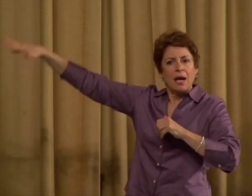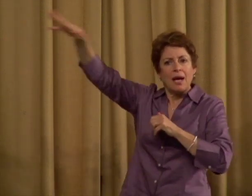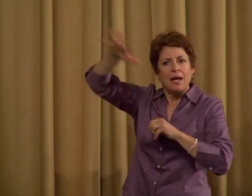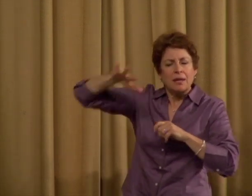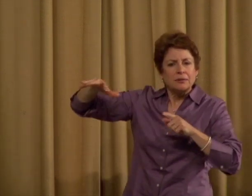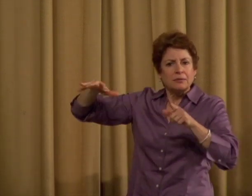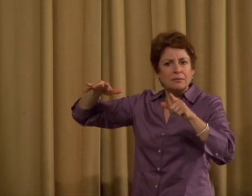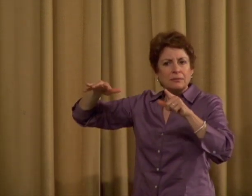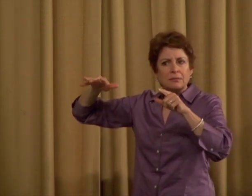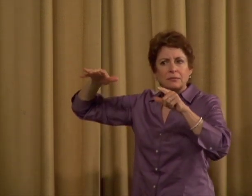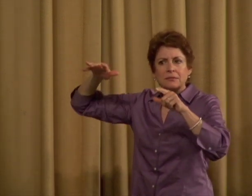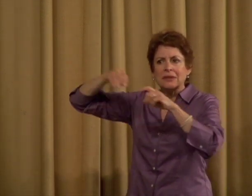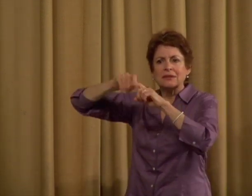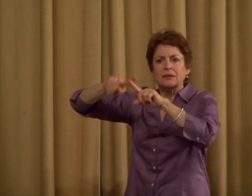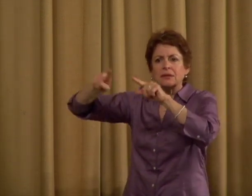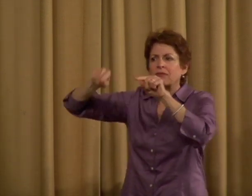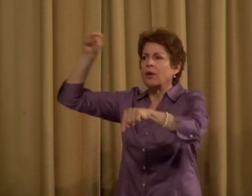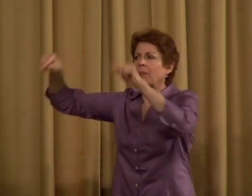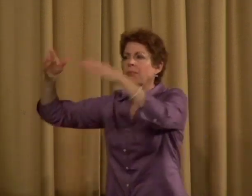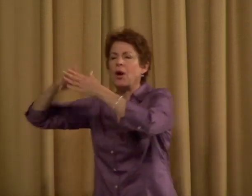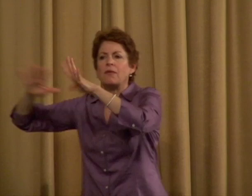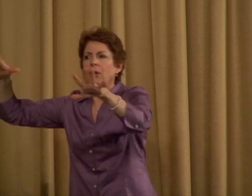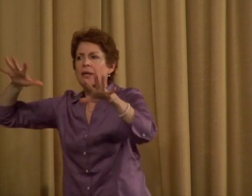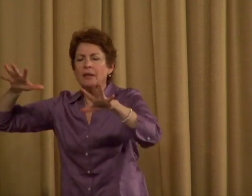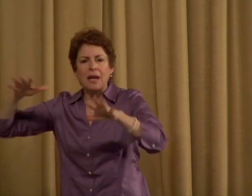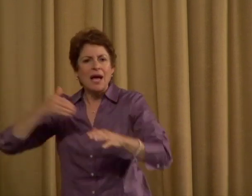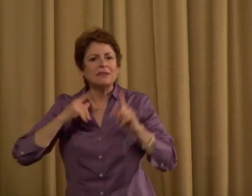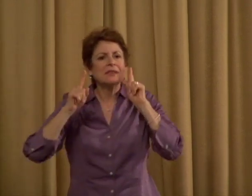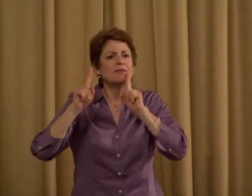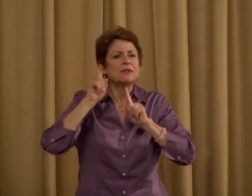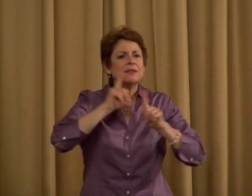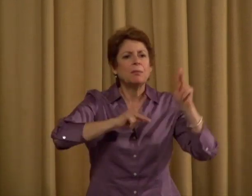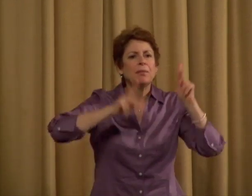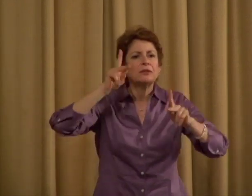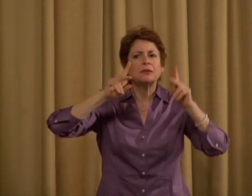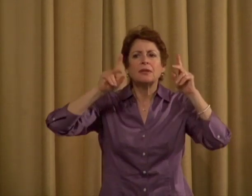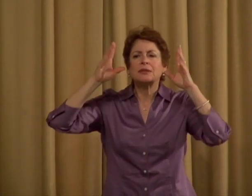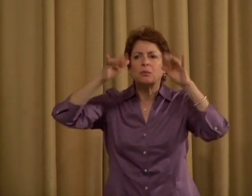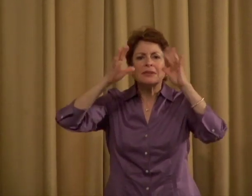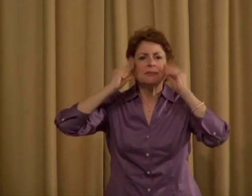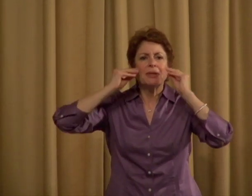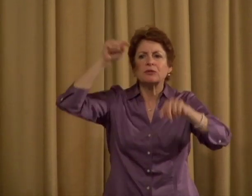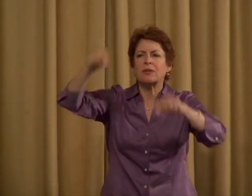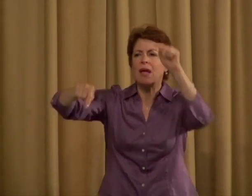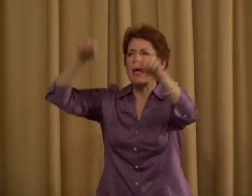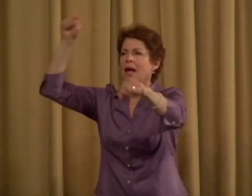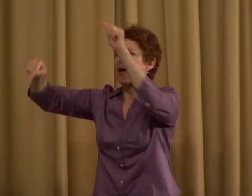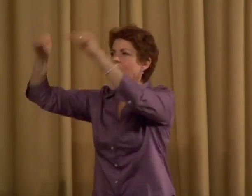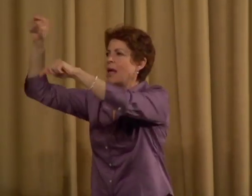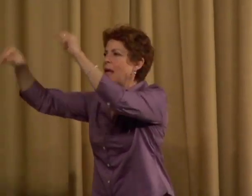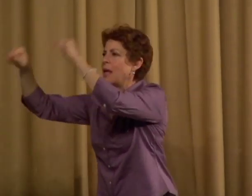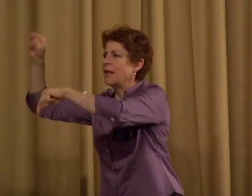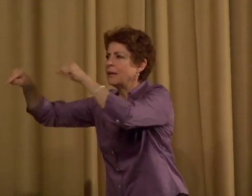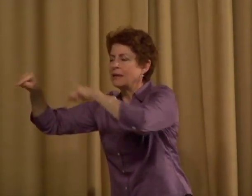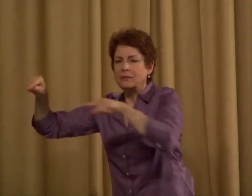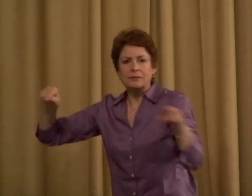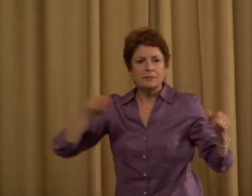look at the American teams that create these productions in various pockets of the world,